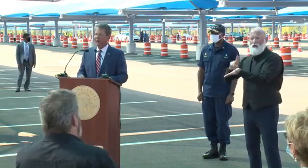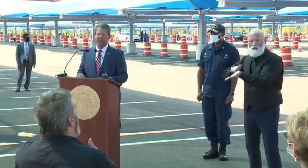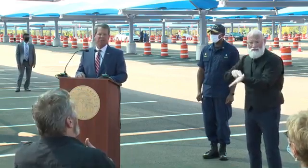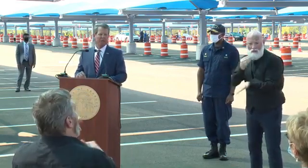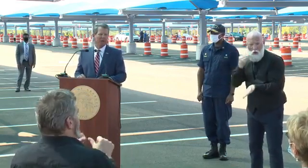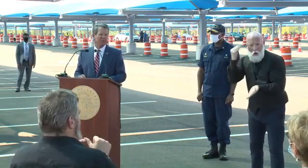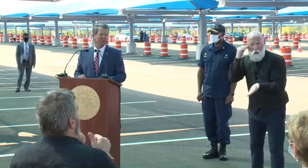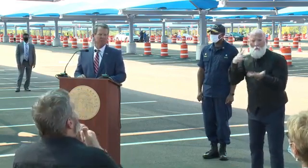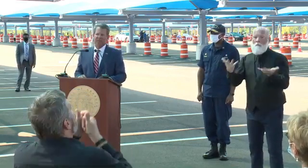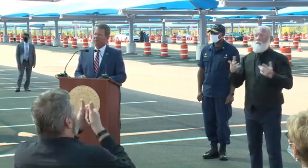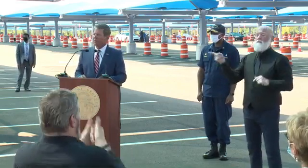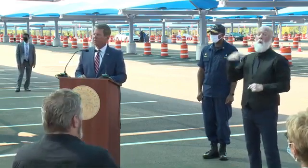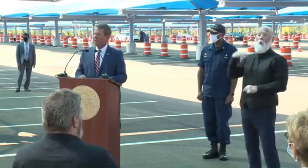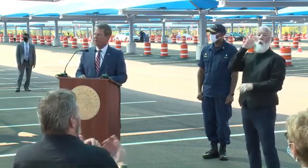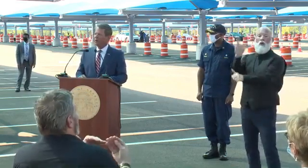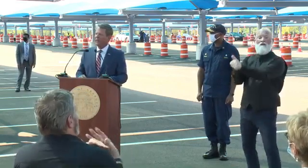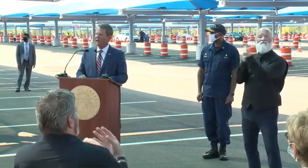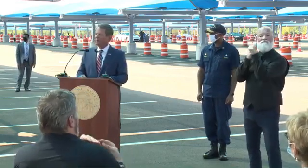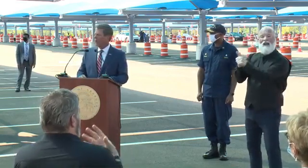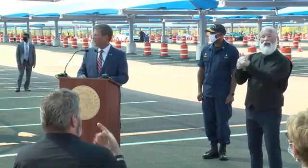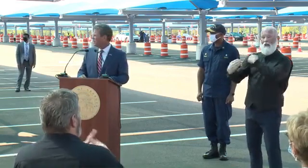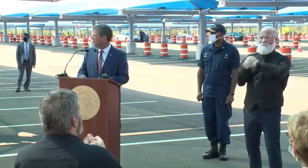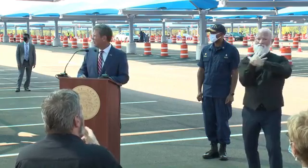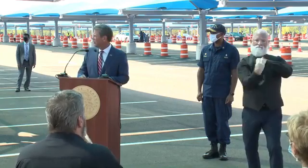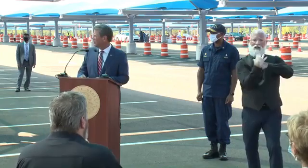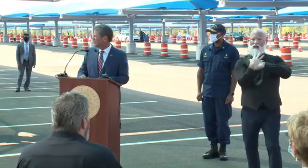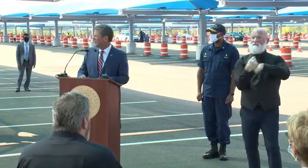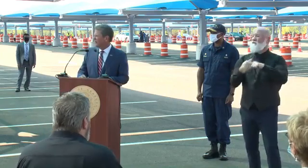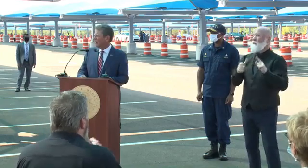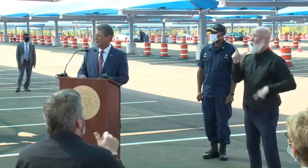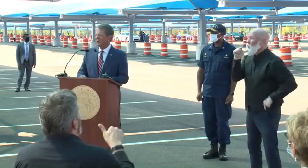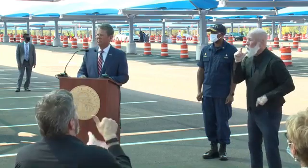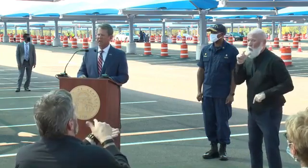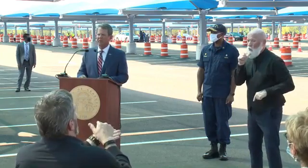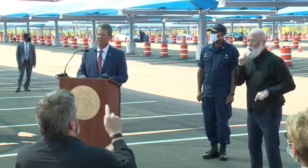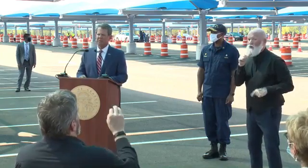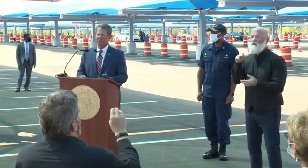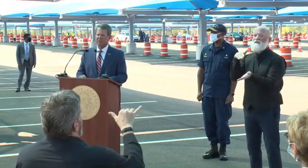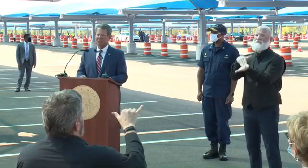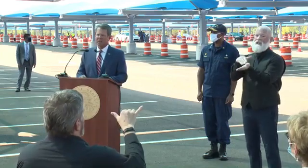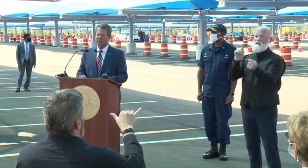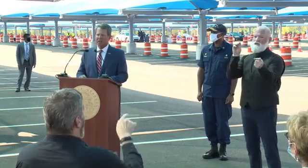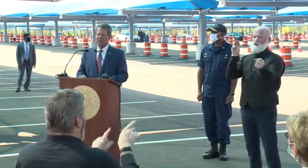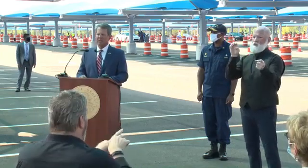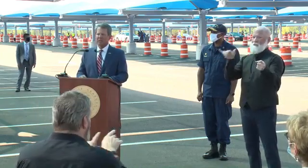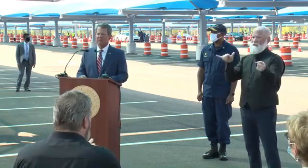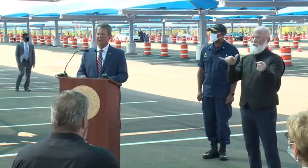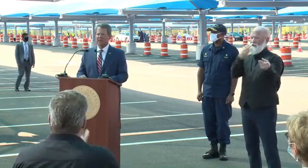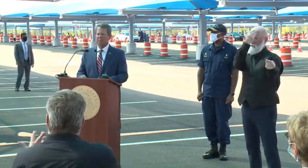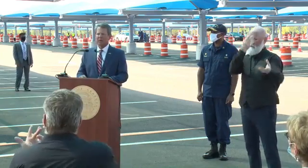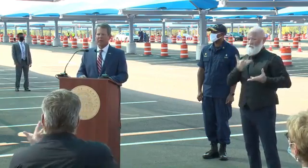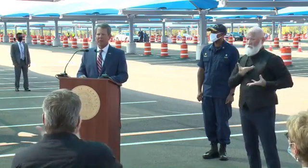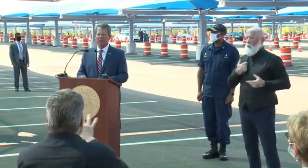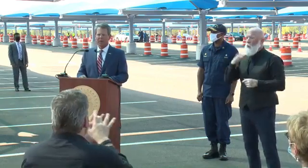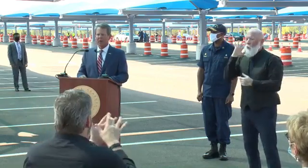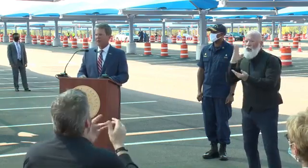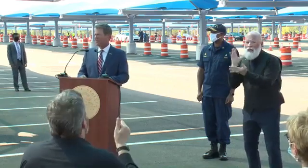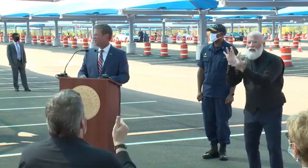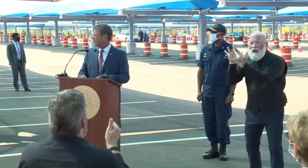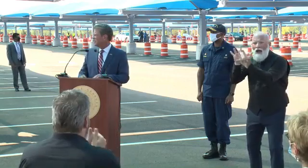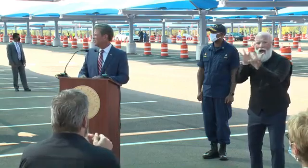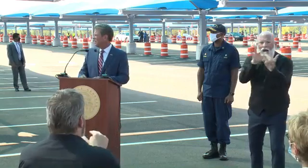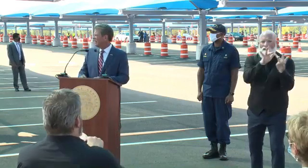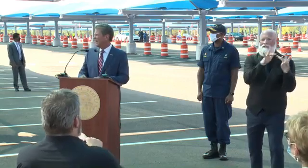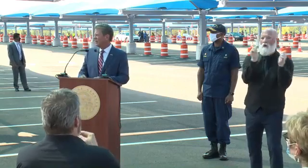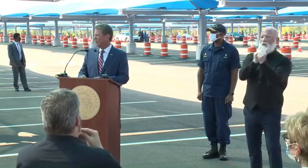and the advice of Dr. Toomey and her team on that. We're also working with our long-term care facilities. I mean, look, that is probably one of the